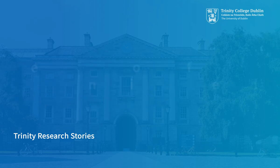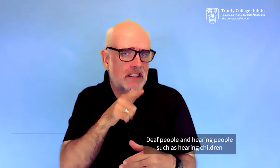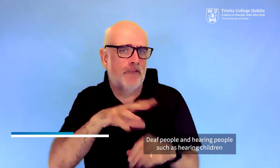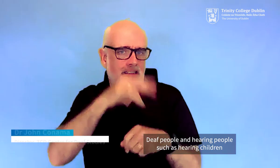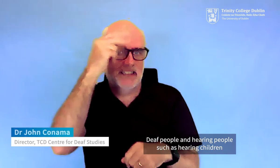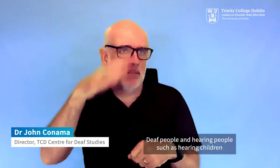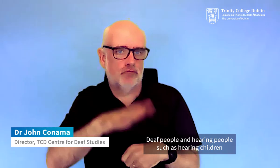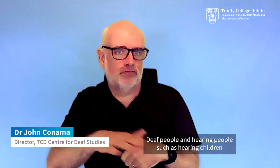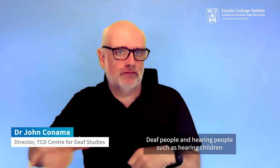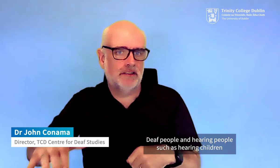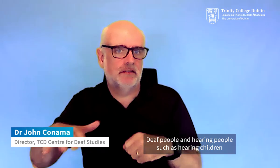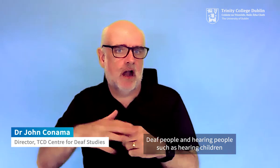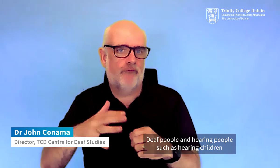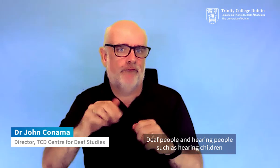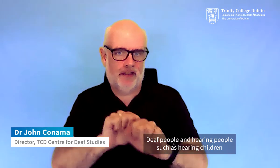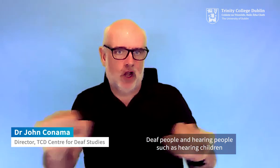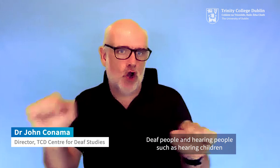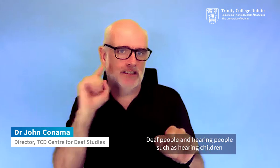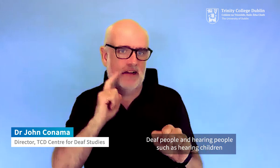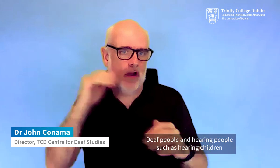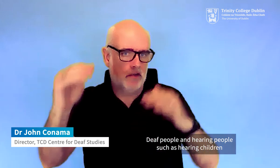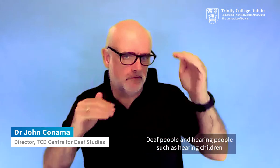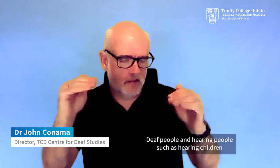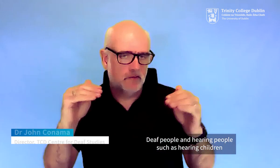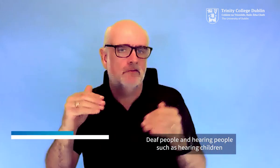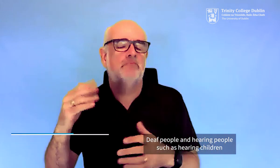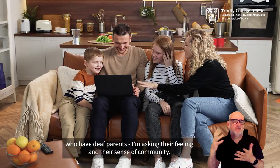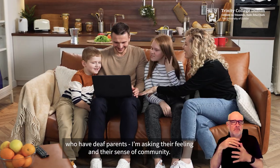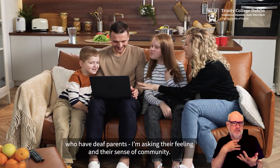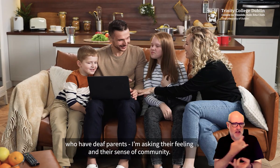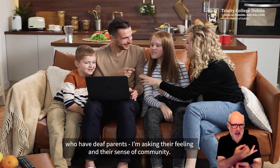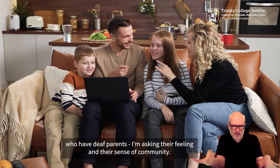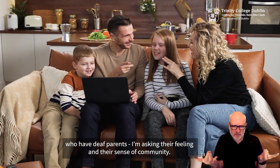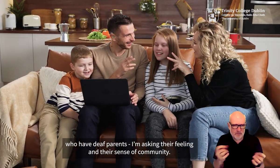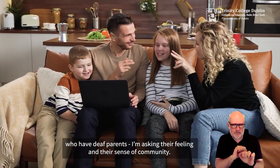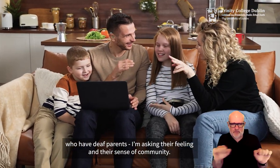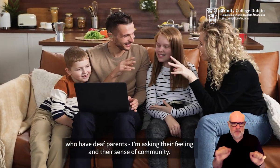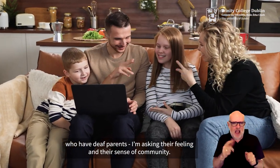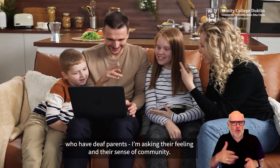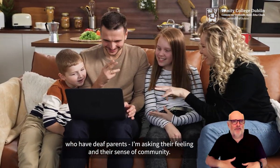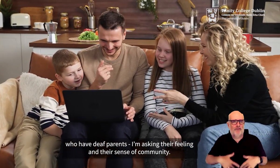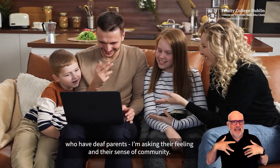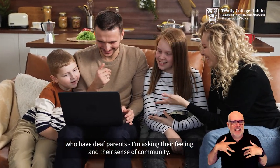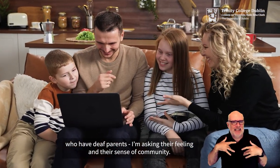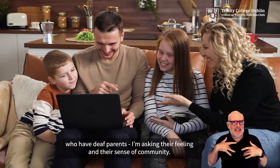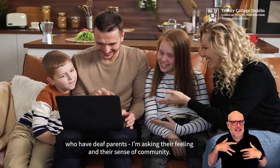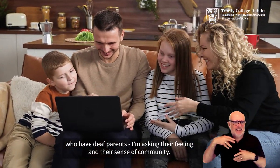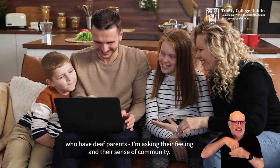Deaf people and hearing people, such as hearing children who have Deaf parents, I'm asking their